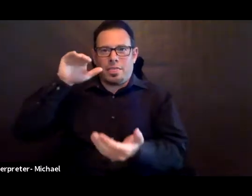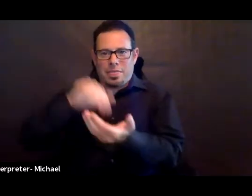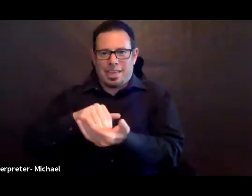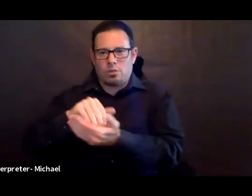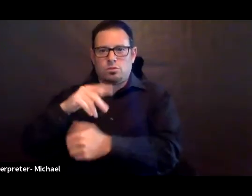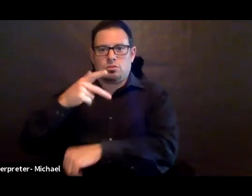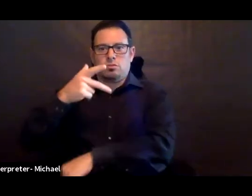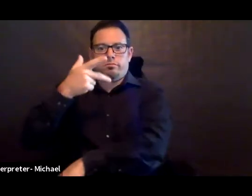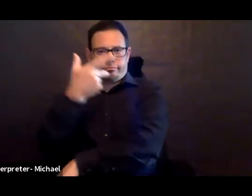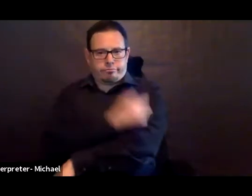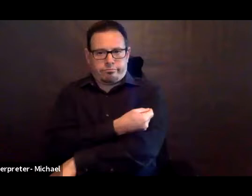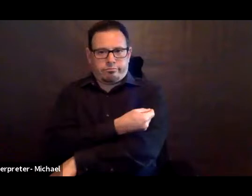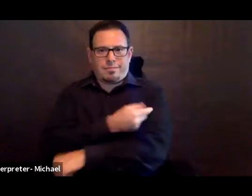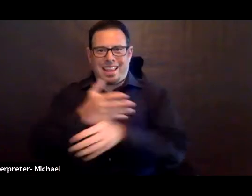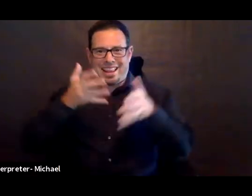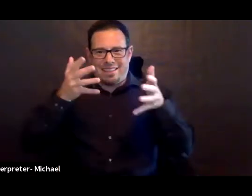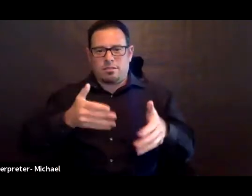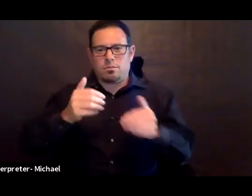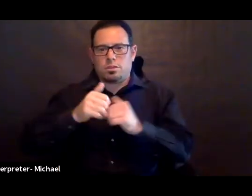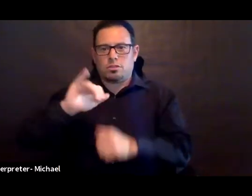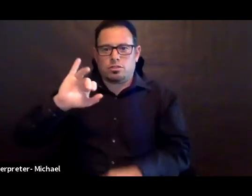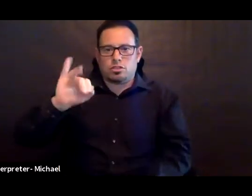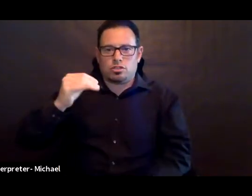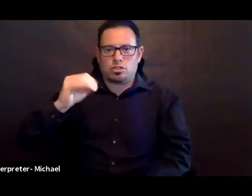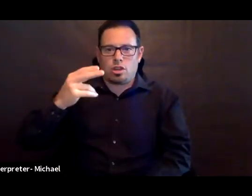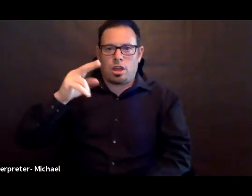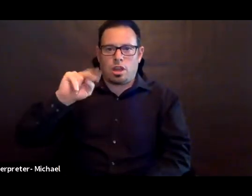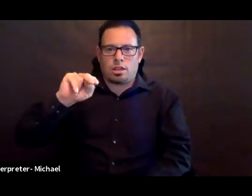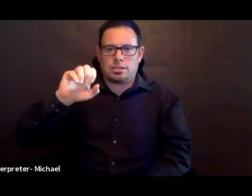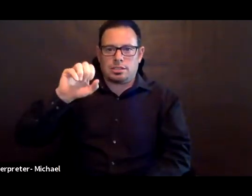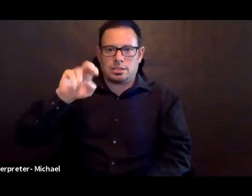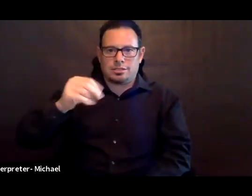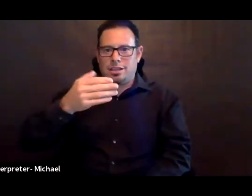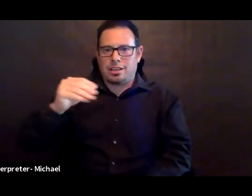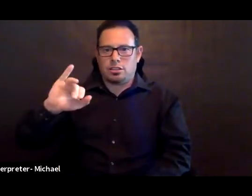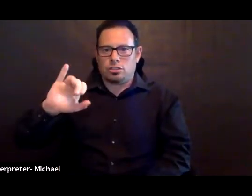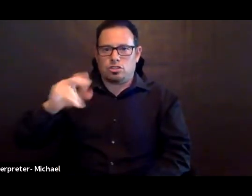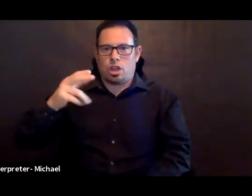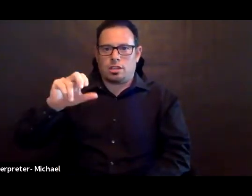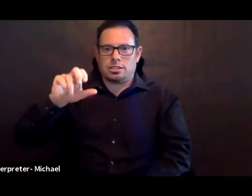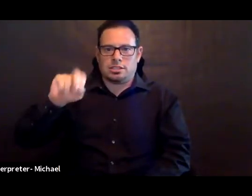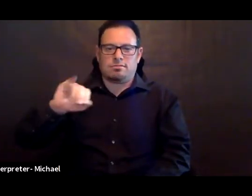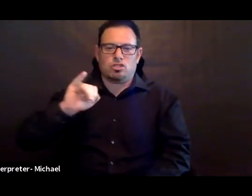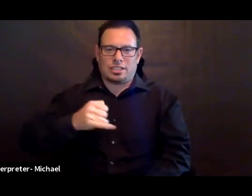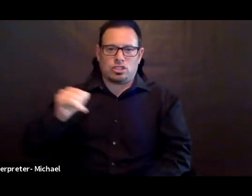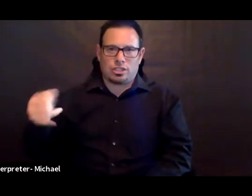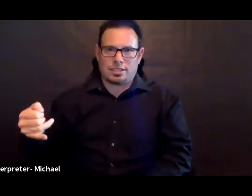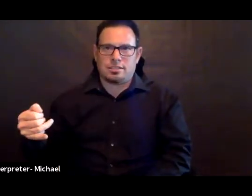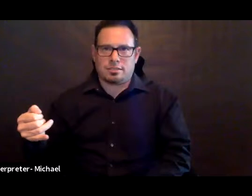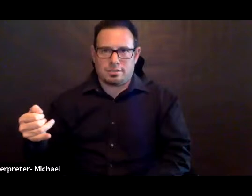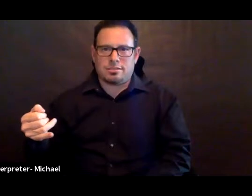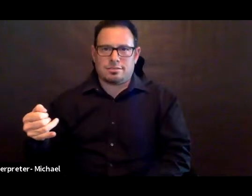order to utilize doses and minimize wastage. So our efforts